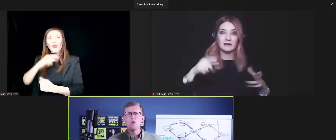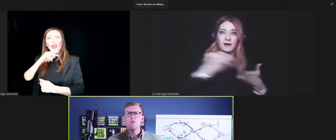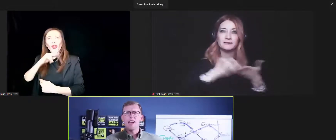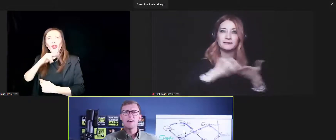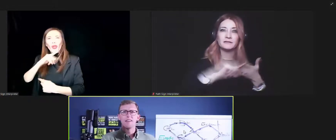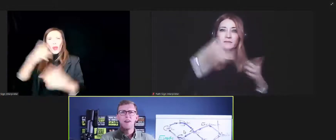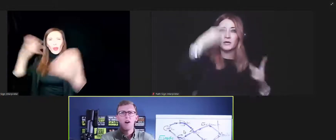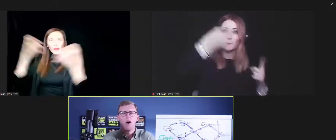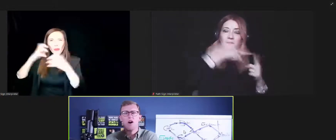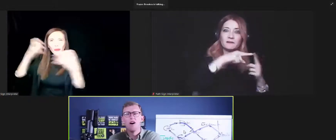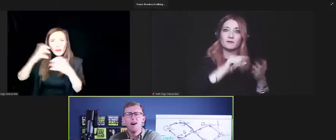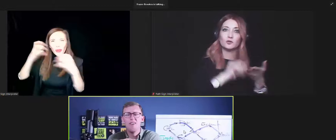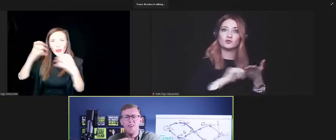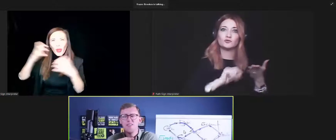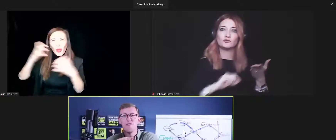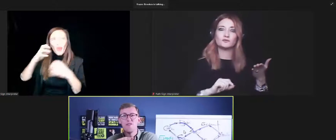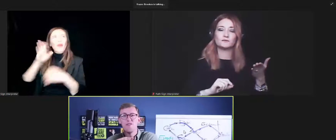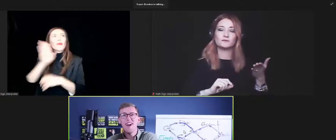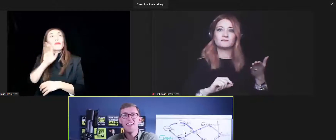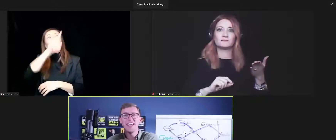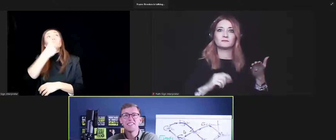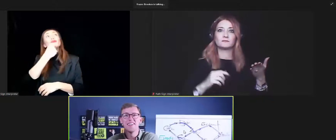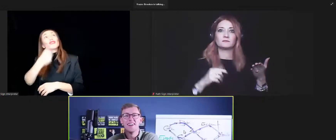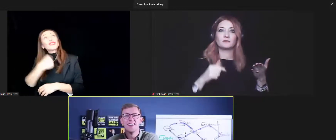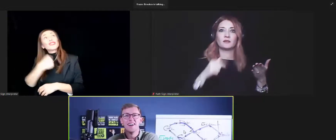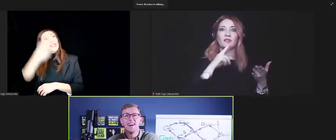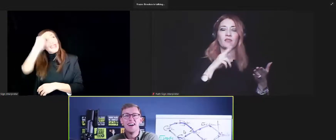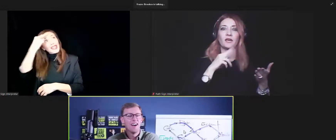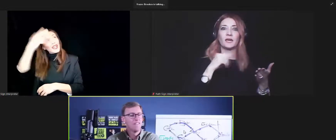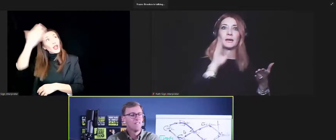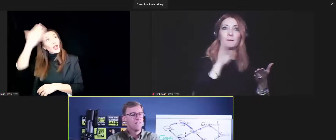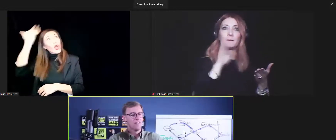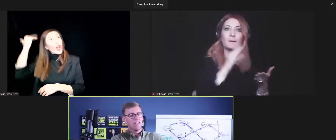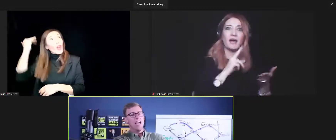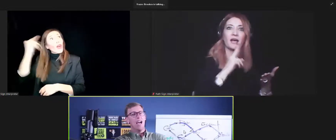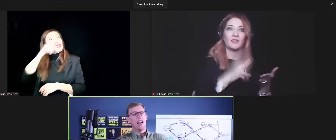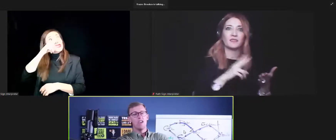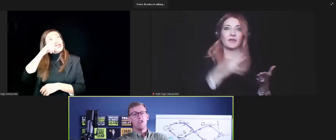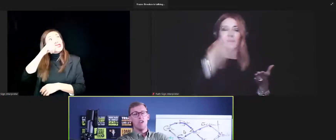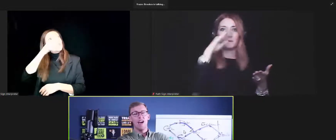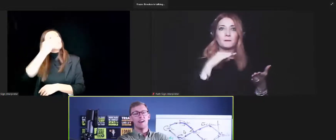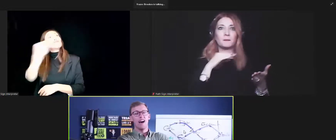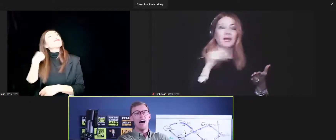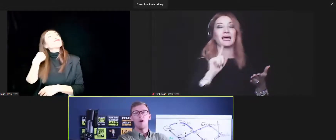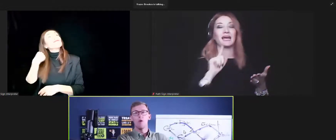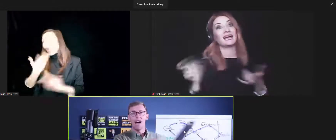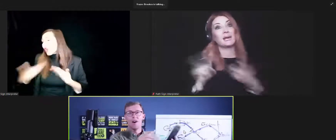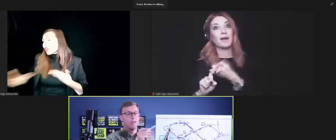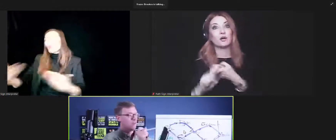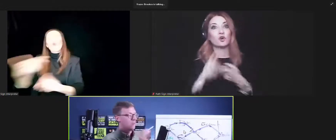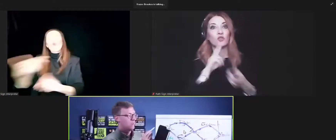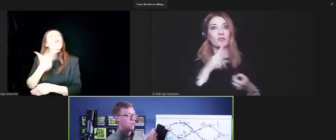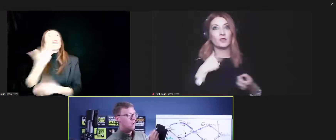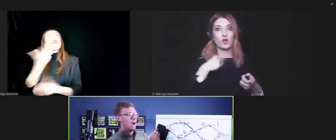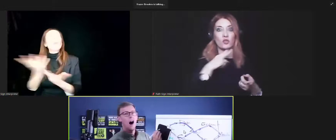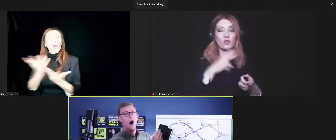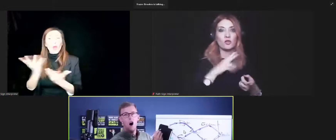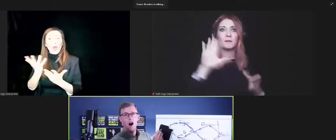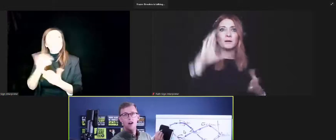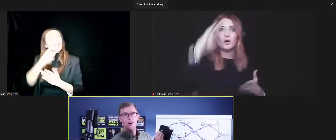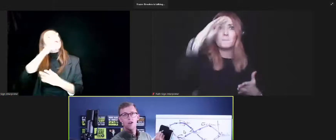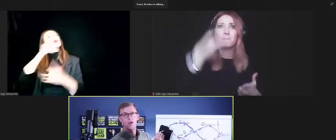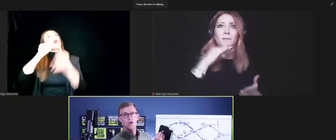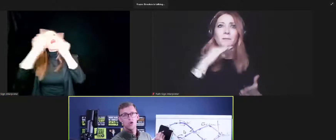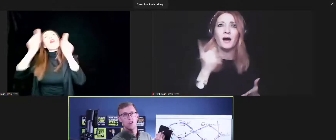write? What did you write on the list? And he said, I wrote down